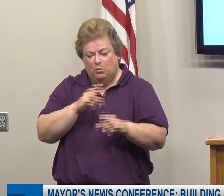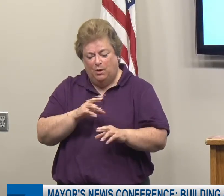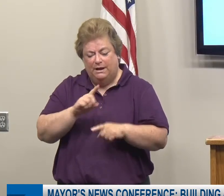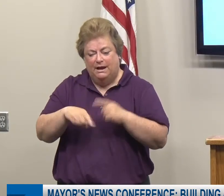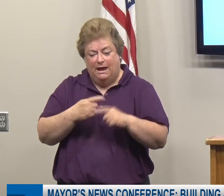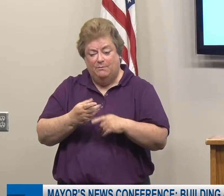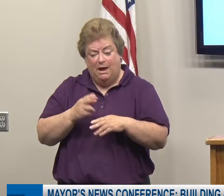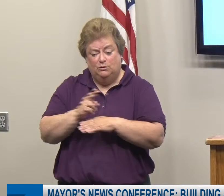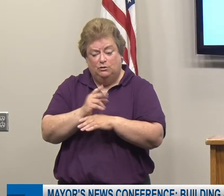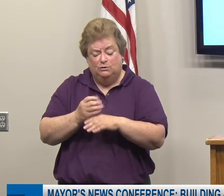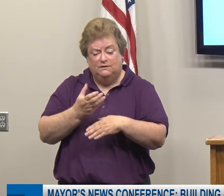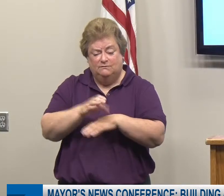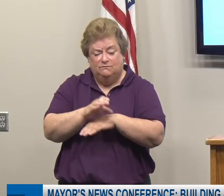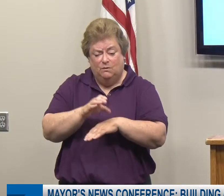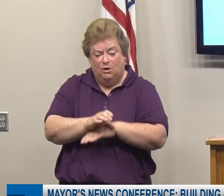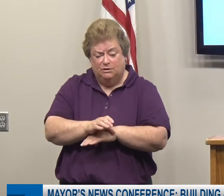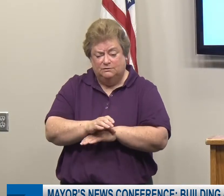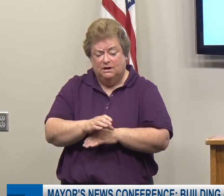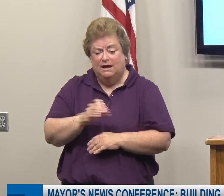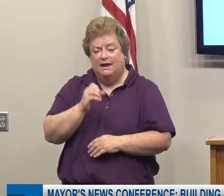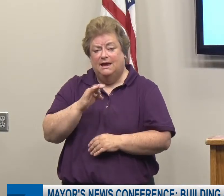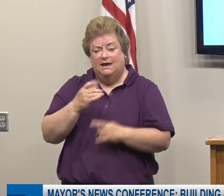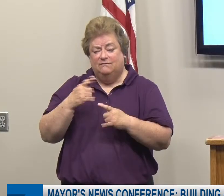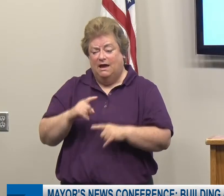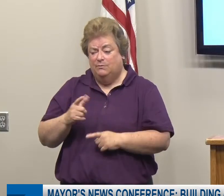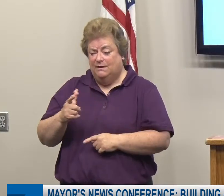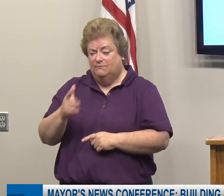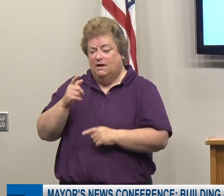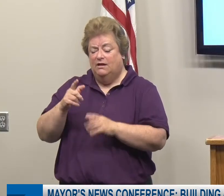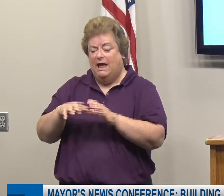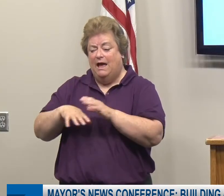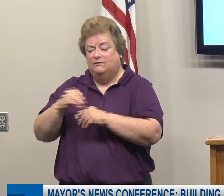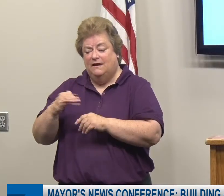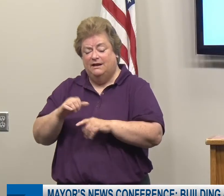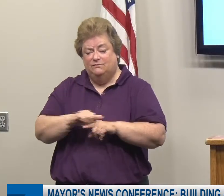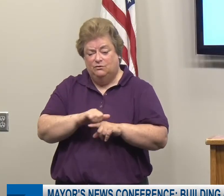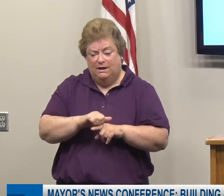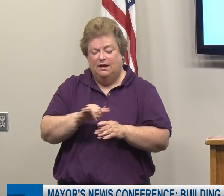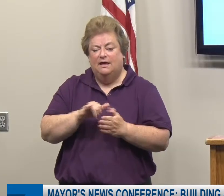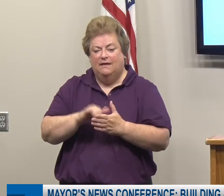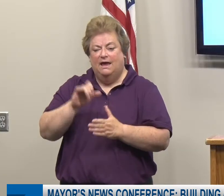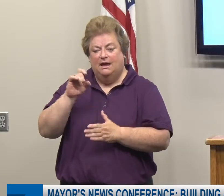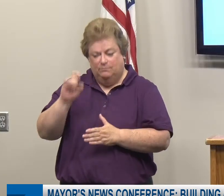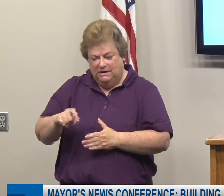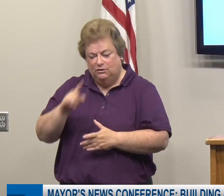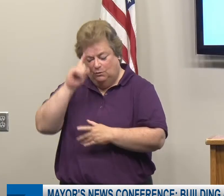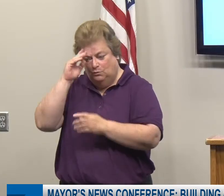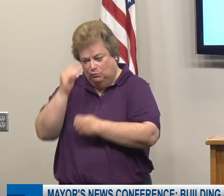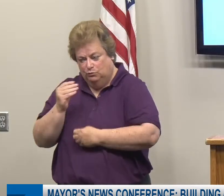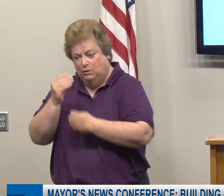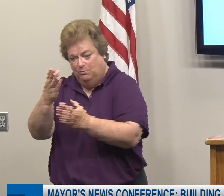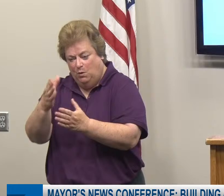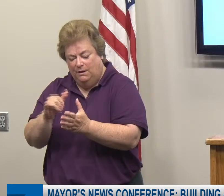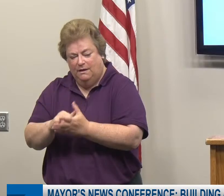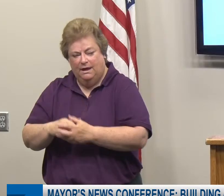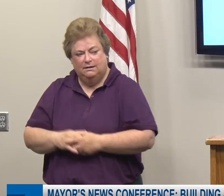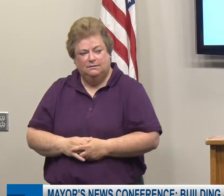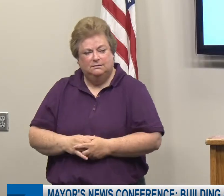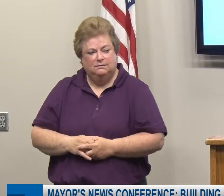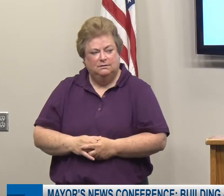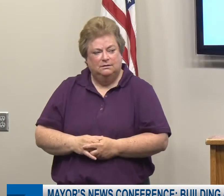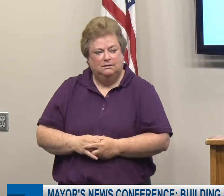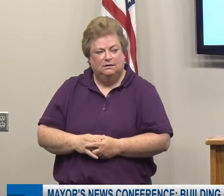including a requirement that pointing a firearm at a person outside of a training environment be considered a reportable event.